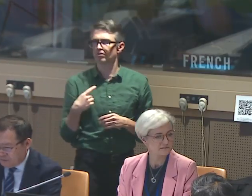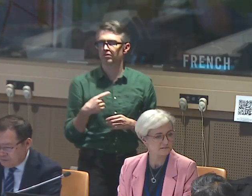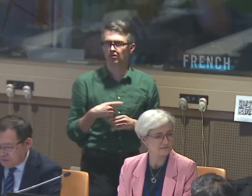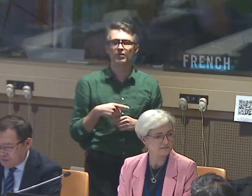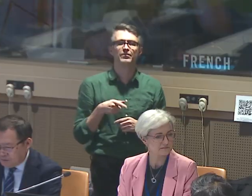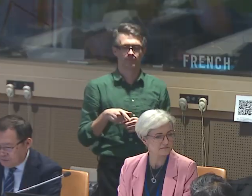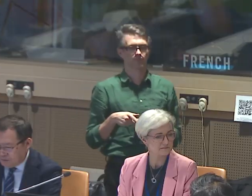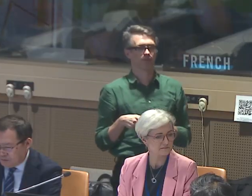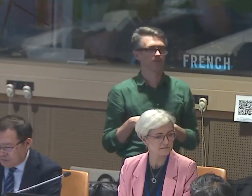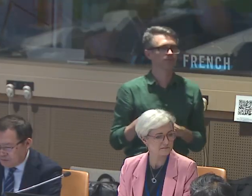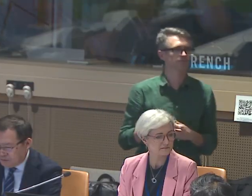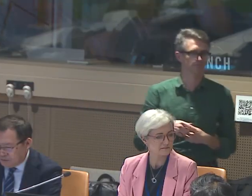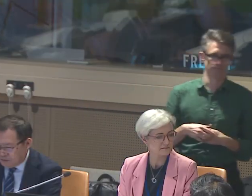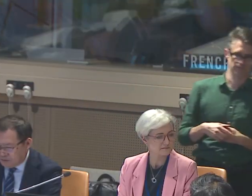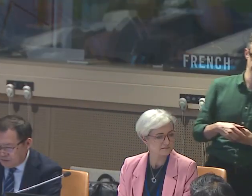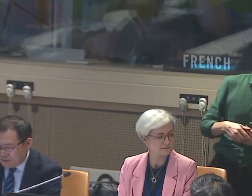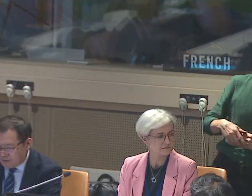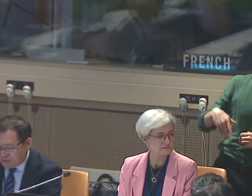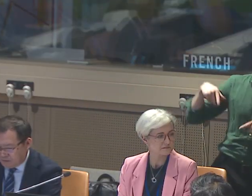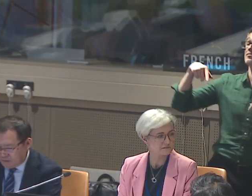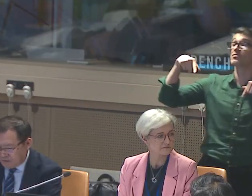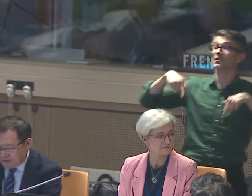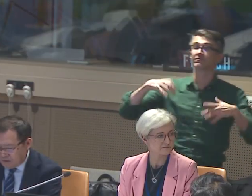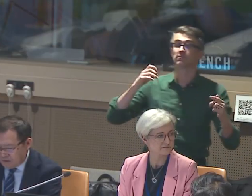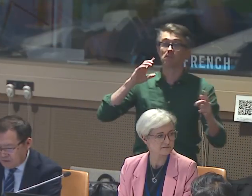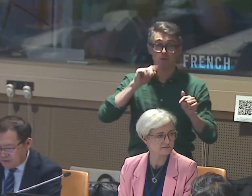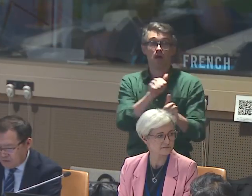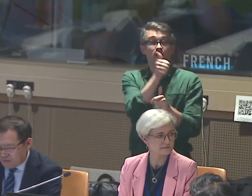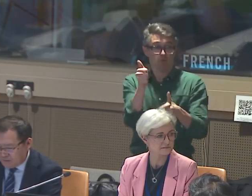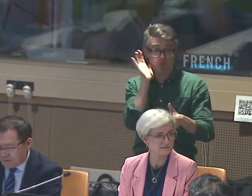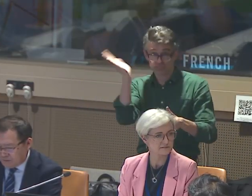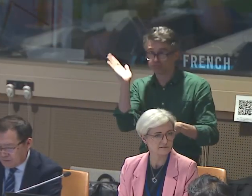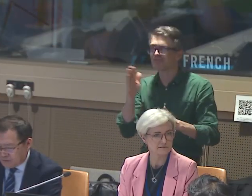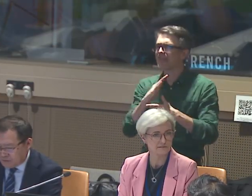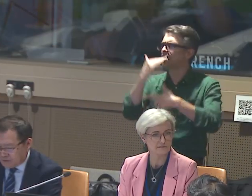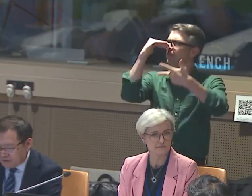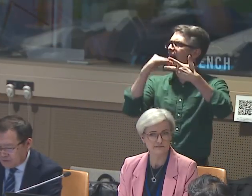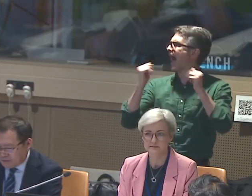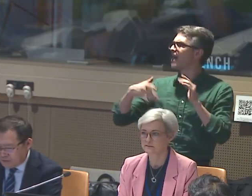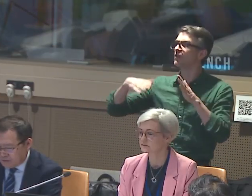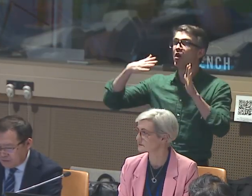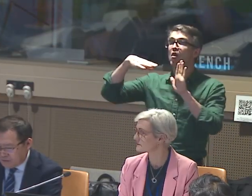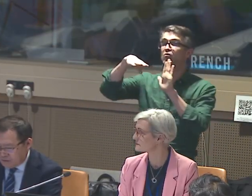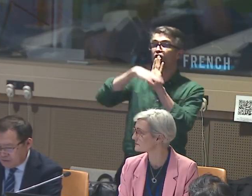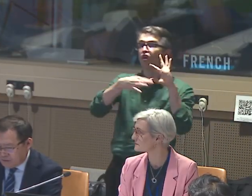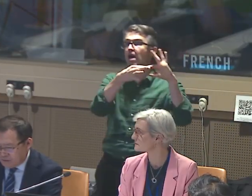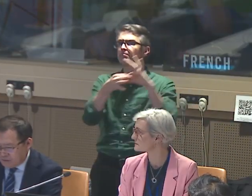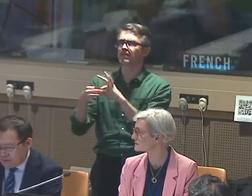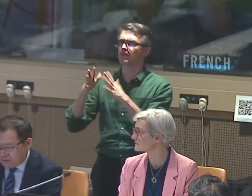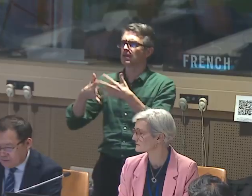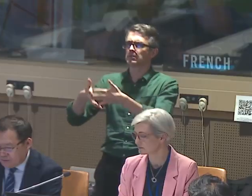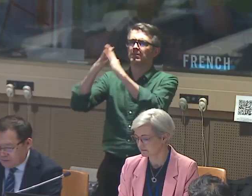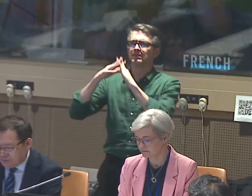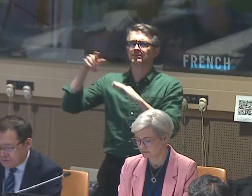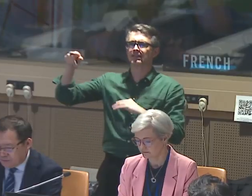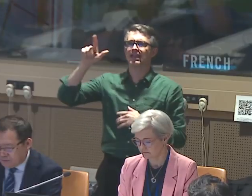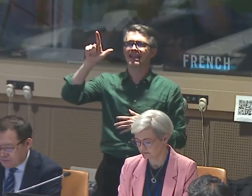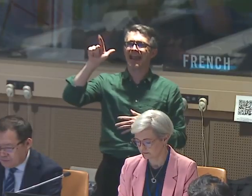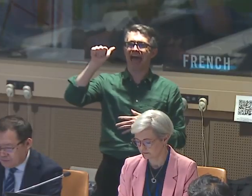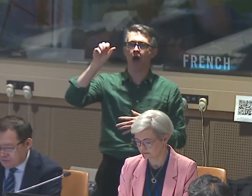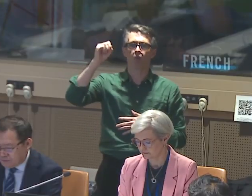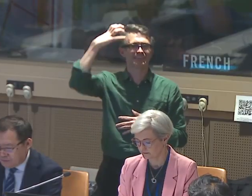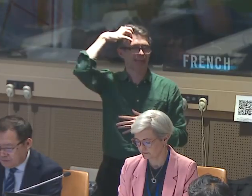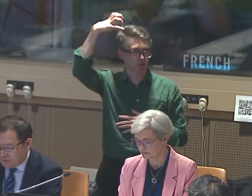developing, and then we will have presentation from programs taking place in Laos, as well as Sierra